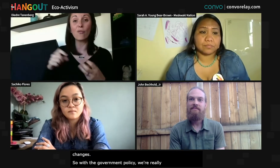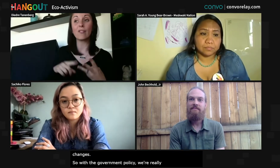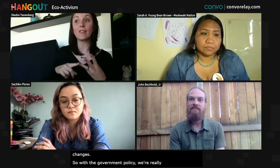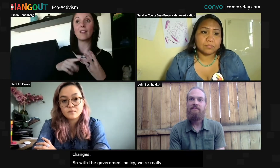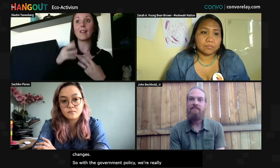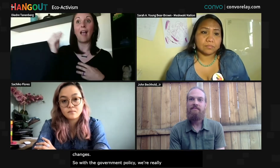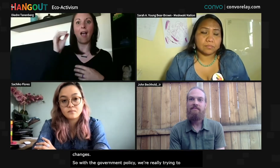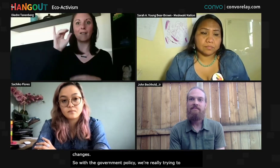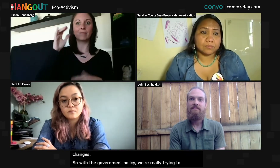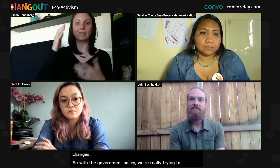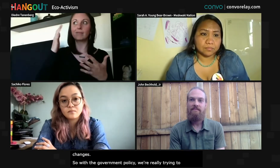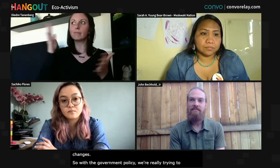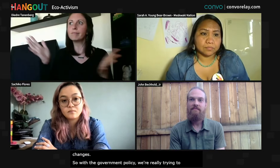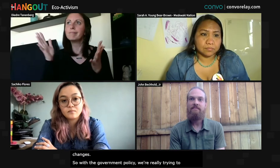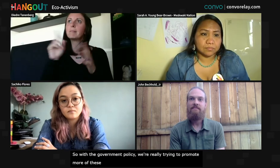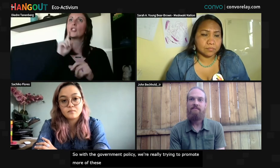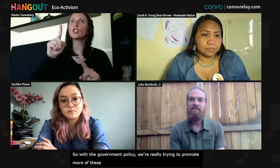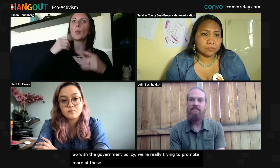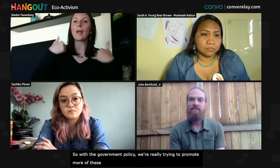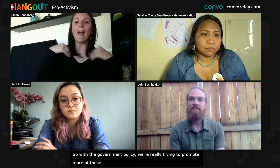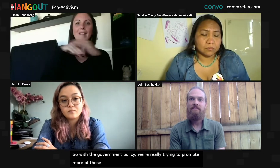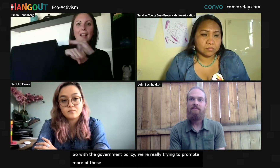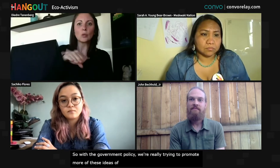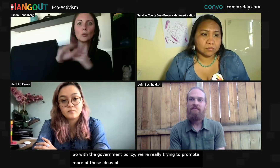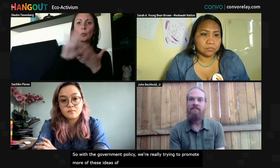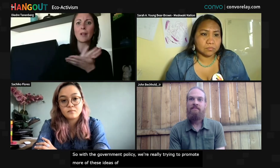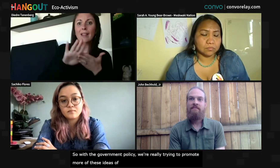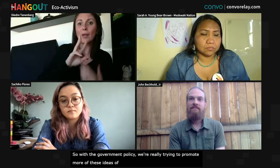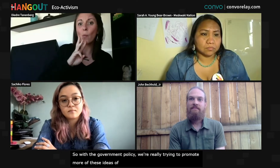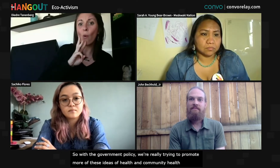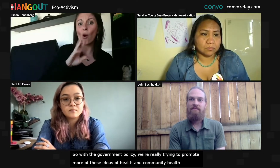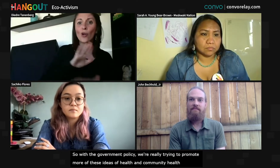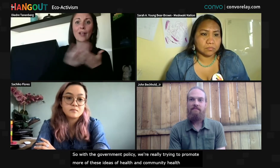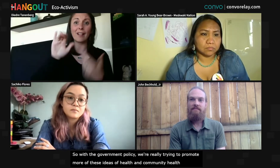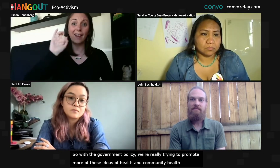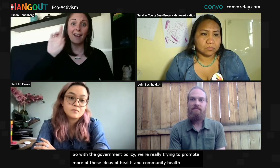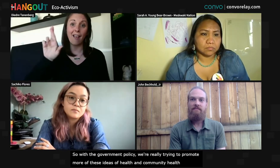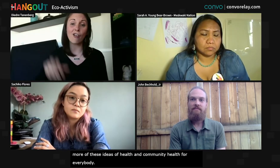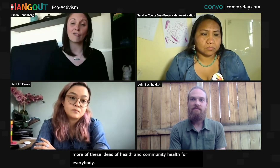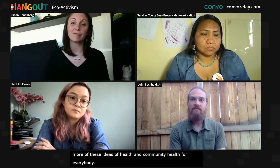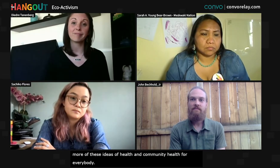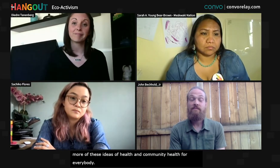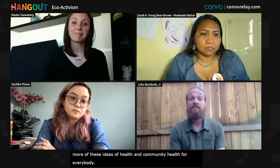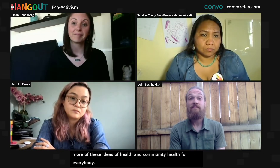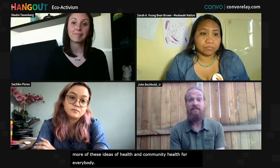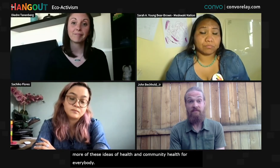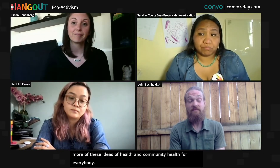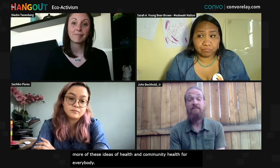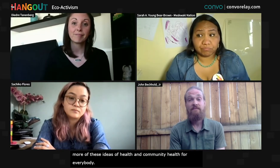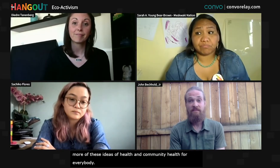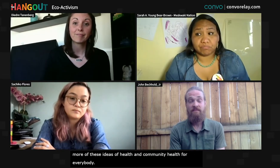and community health for everybody. And having access just to clean water and air as